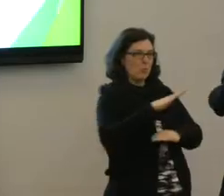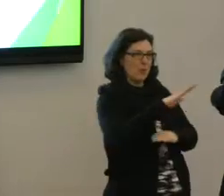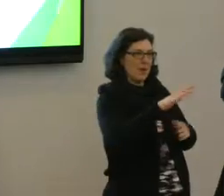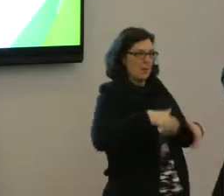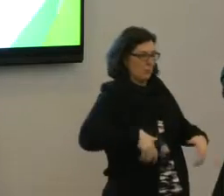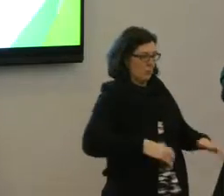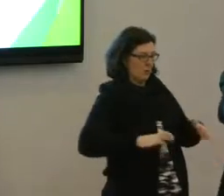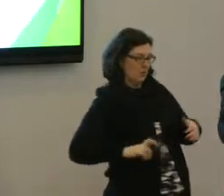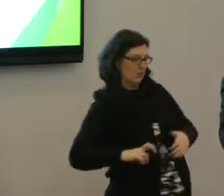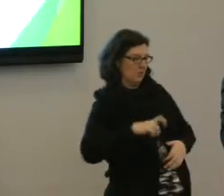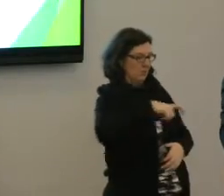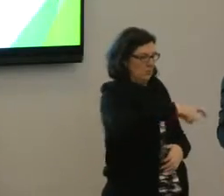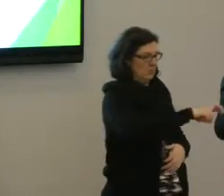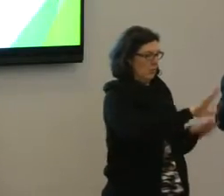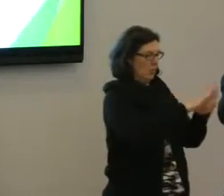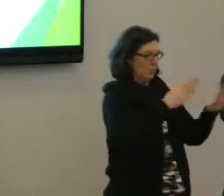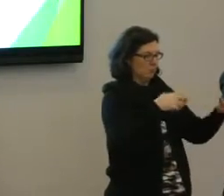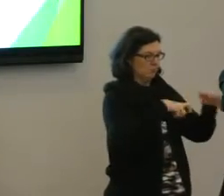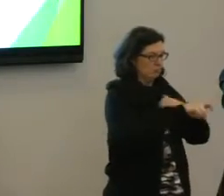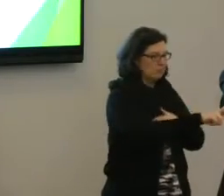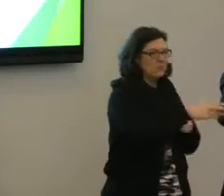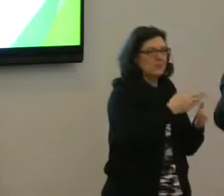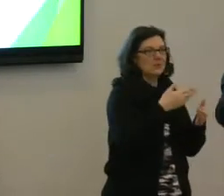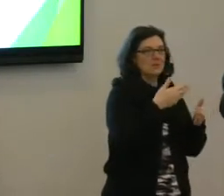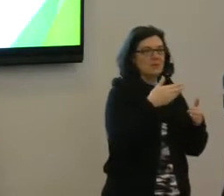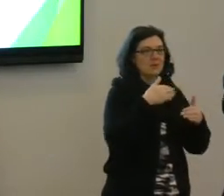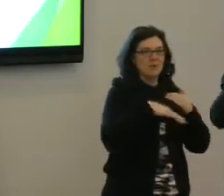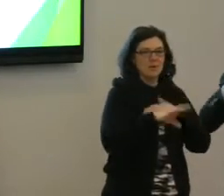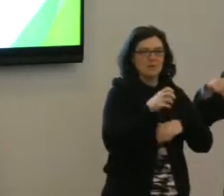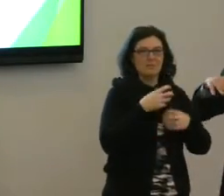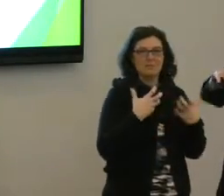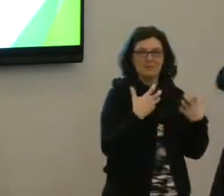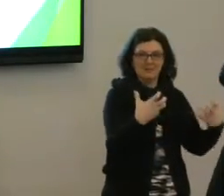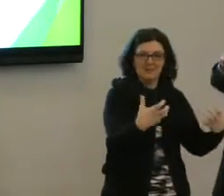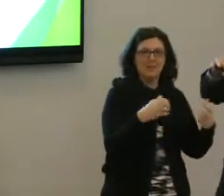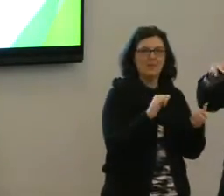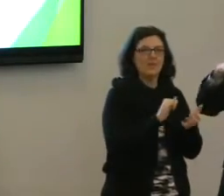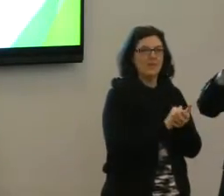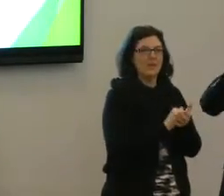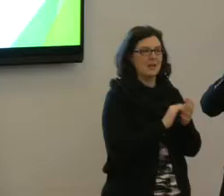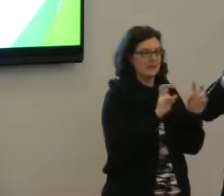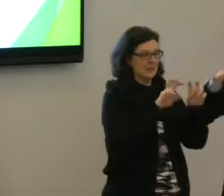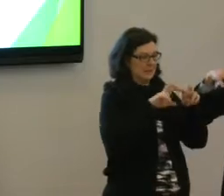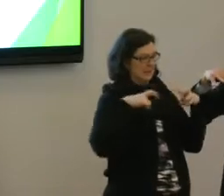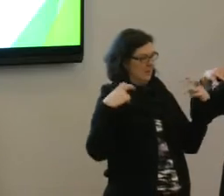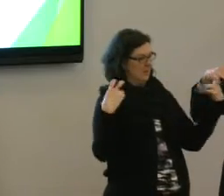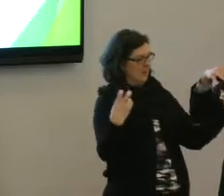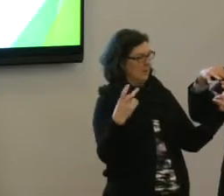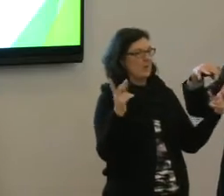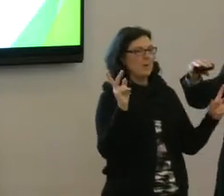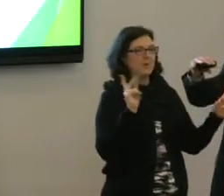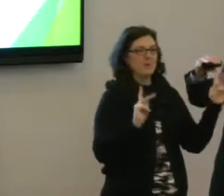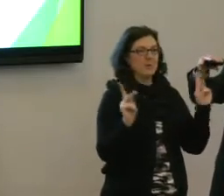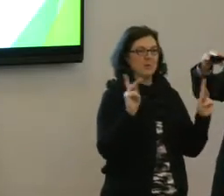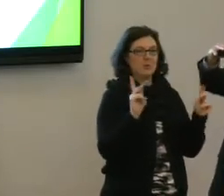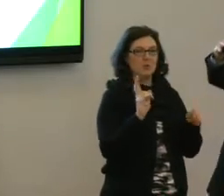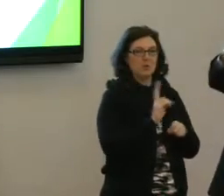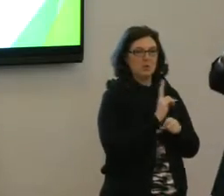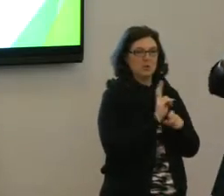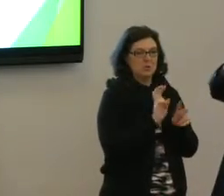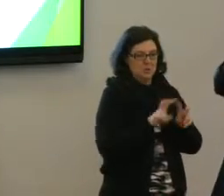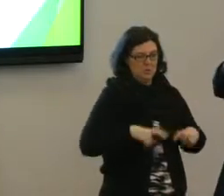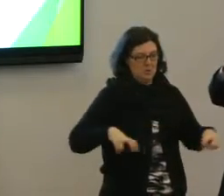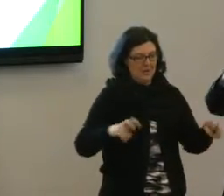right out, go in the open doors, and you go into a sanctuary that's in semicircle where people who use chairs can